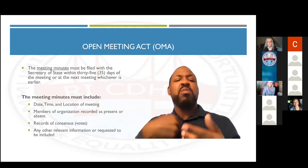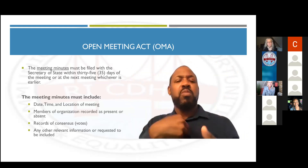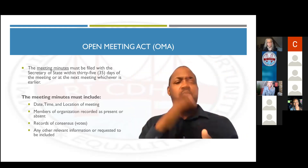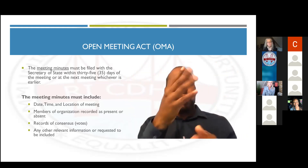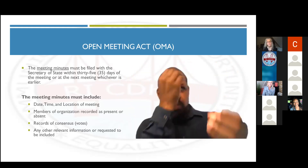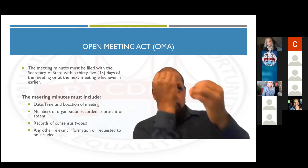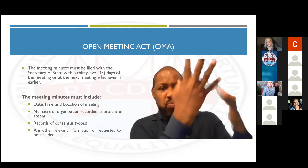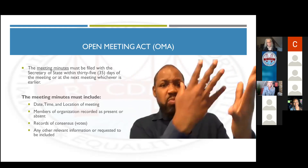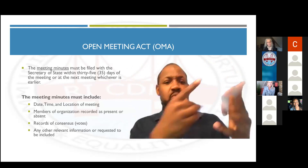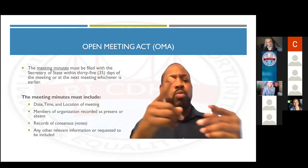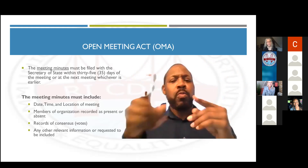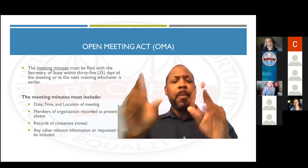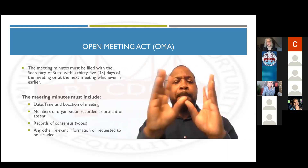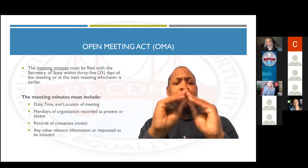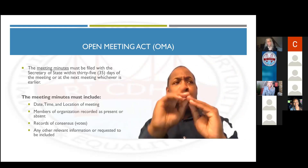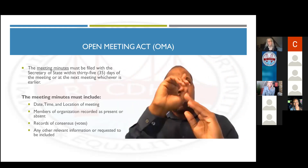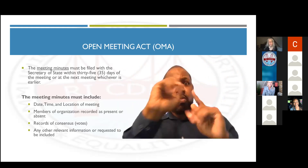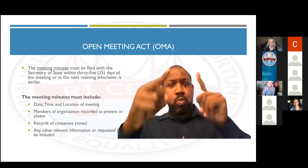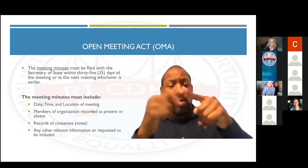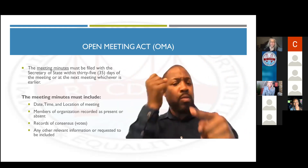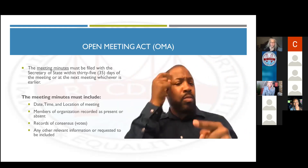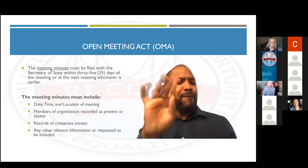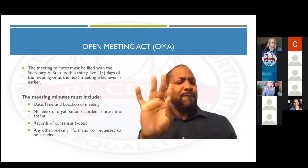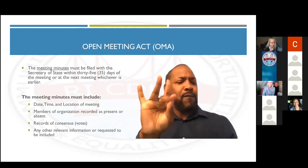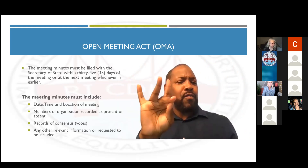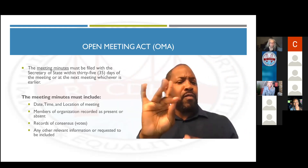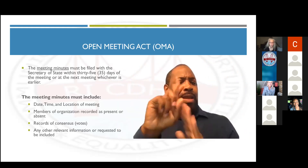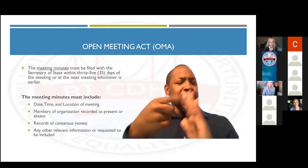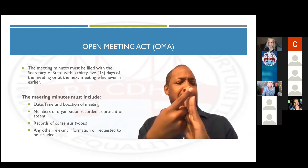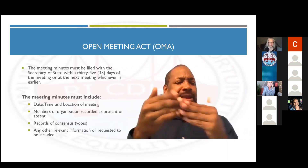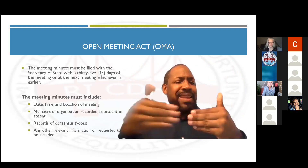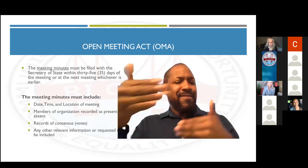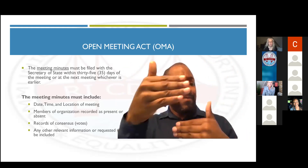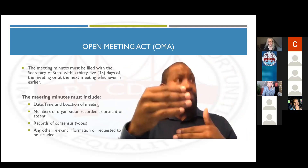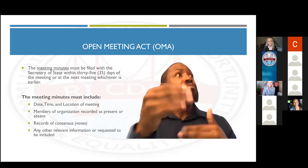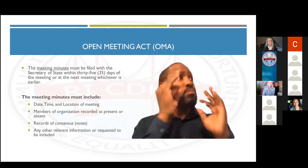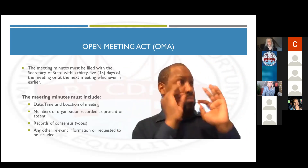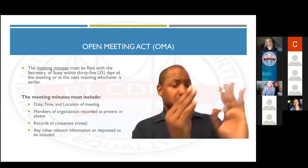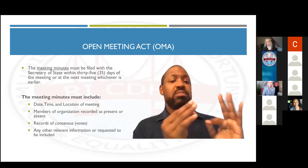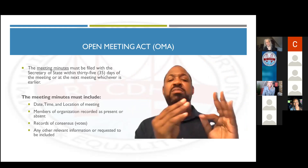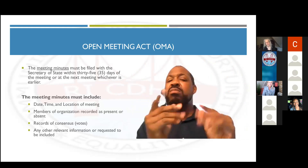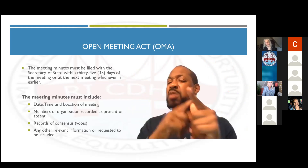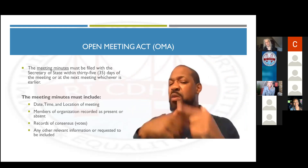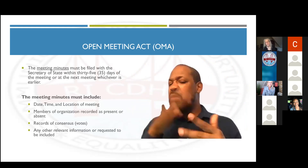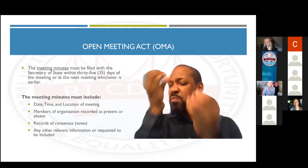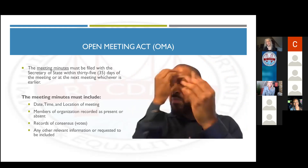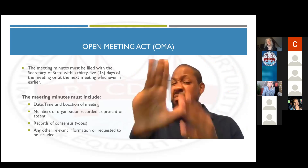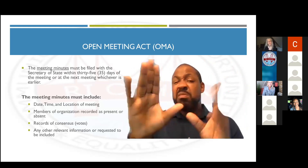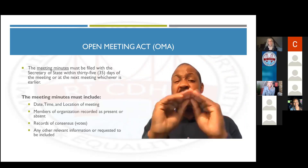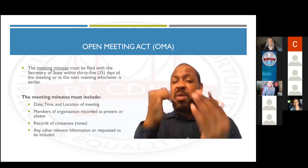is, you would tell us. And again, we would pass that information on so it gets posted 48 hours in advance. Once we know that